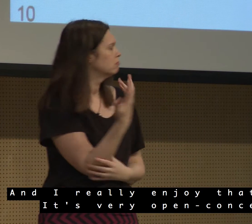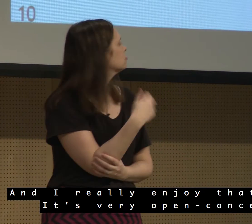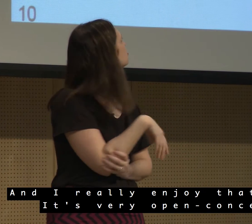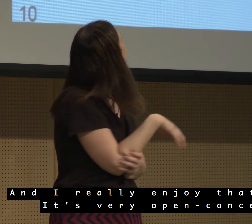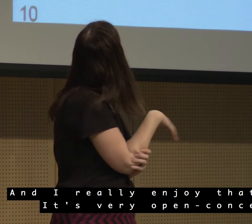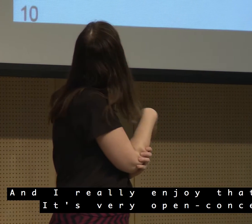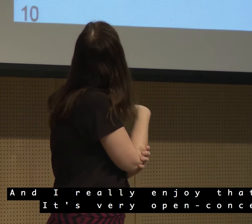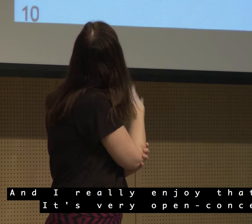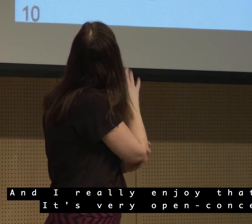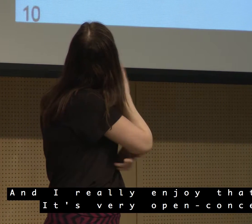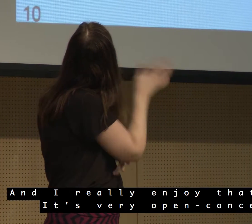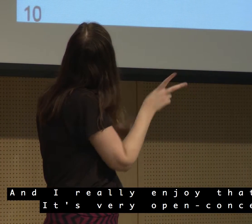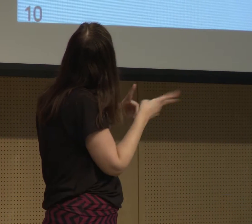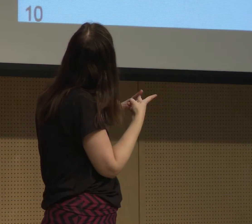It's very open concept.